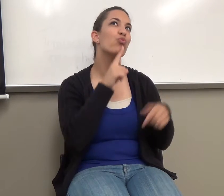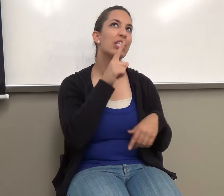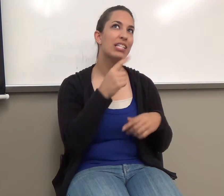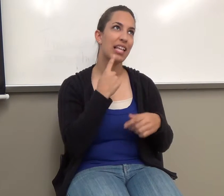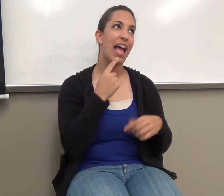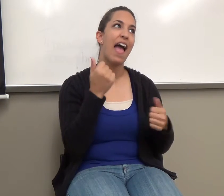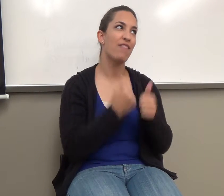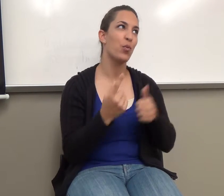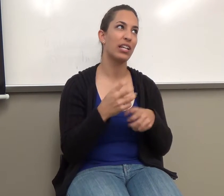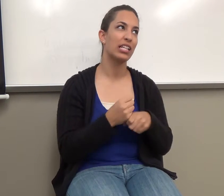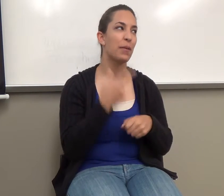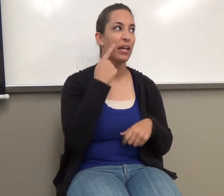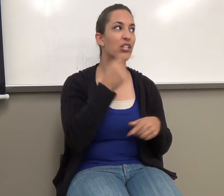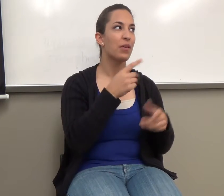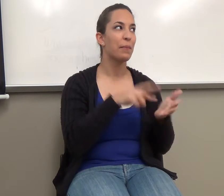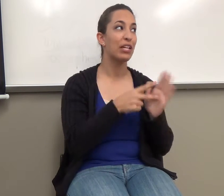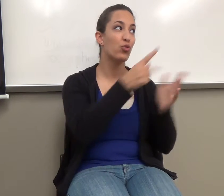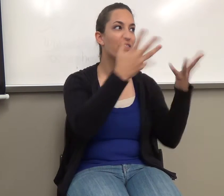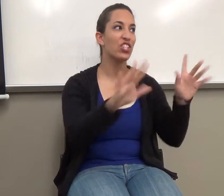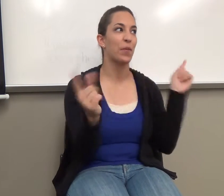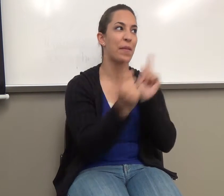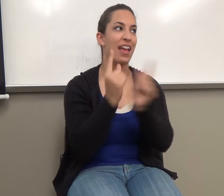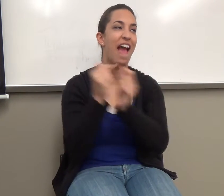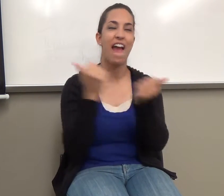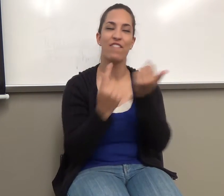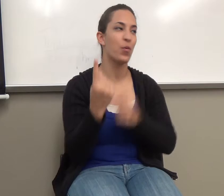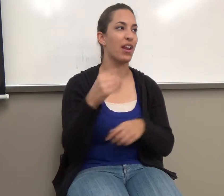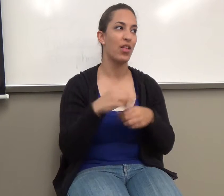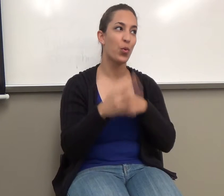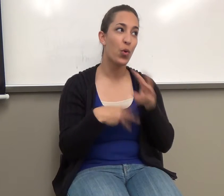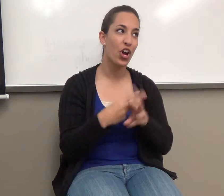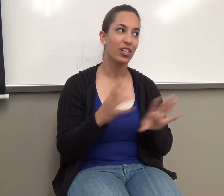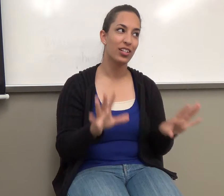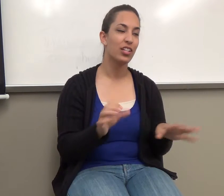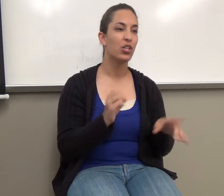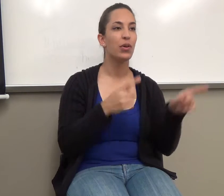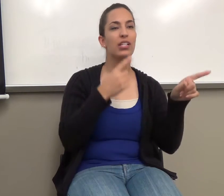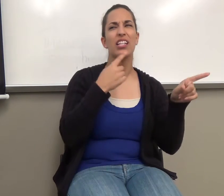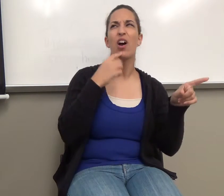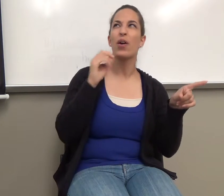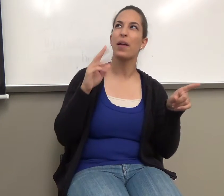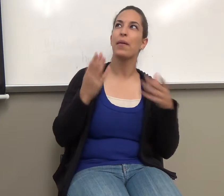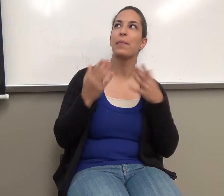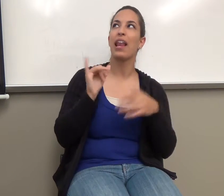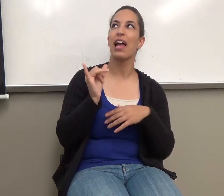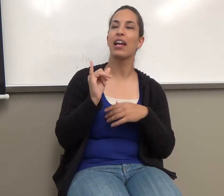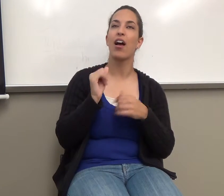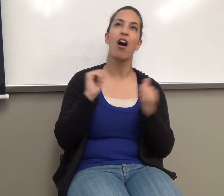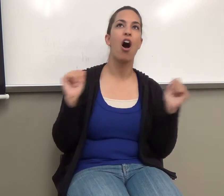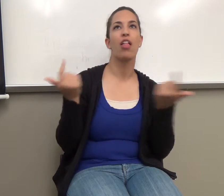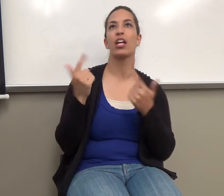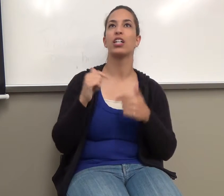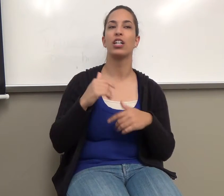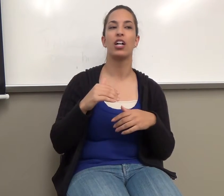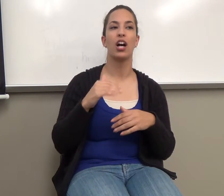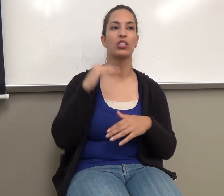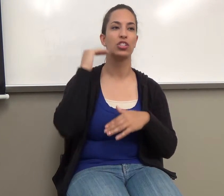is a popular art form, a kind of body art for young